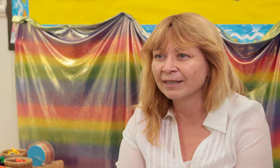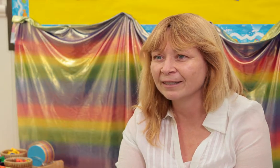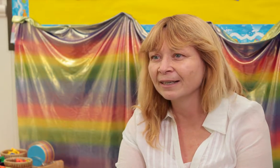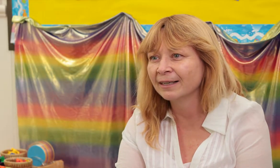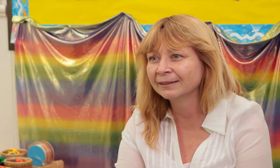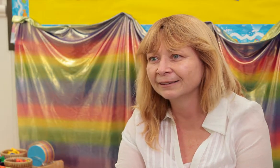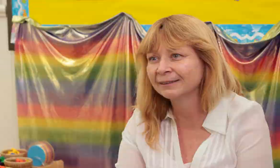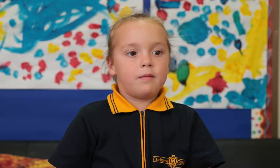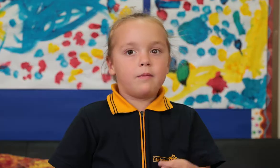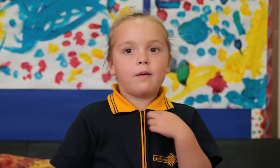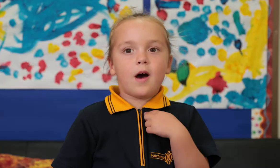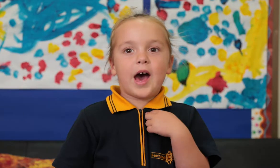Kindy class. Why?